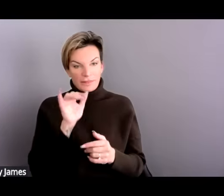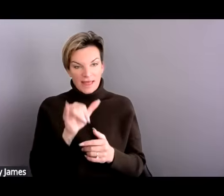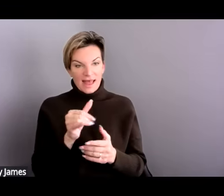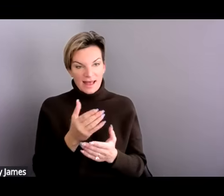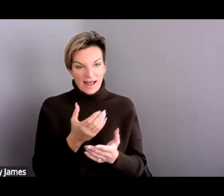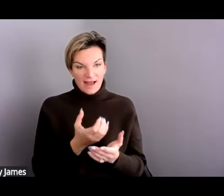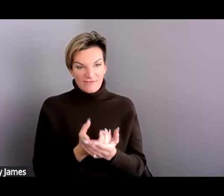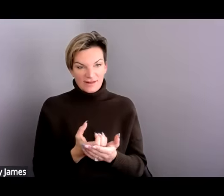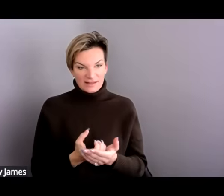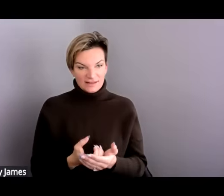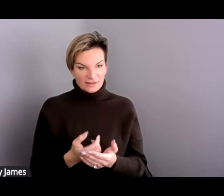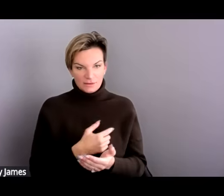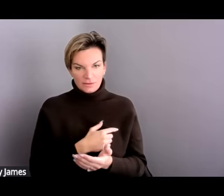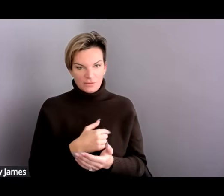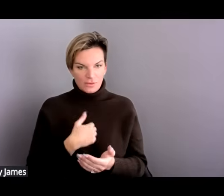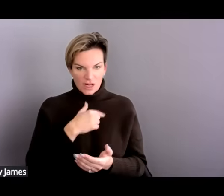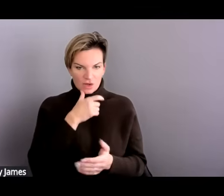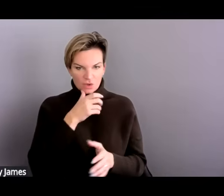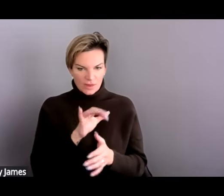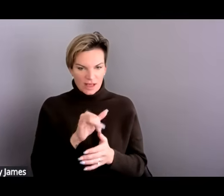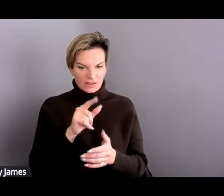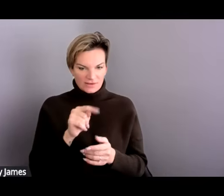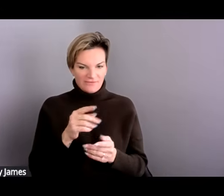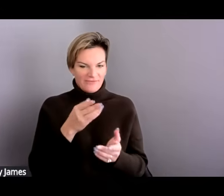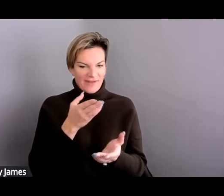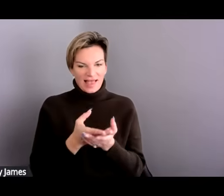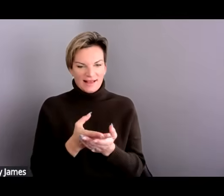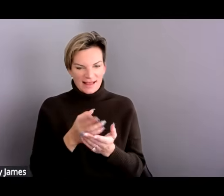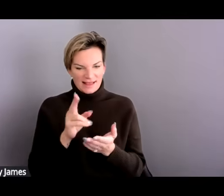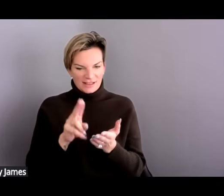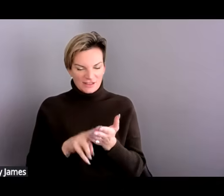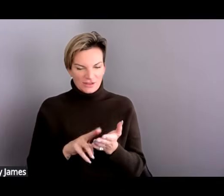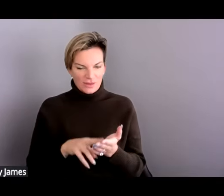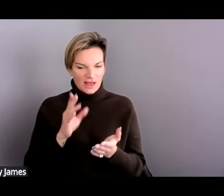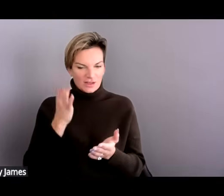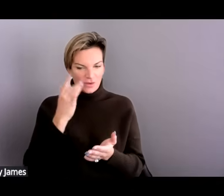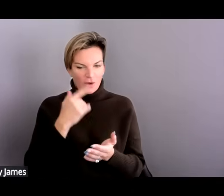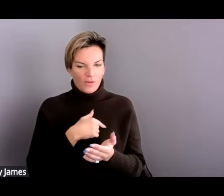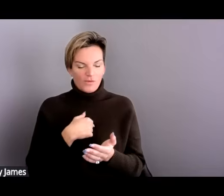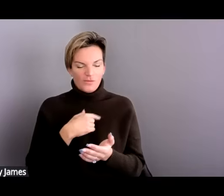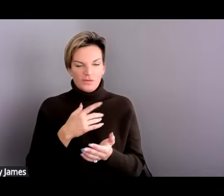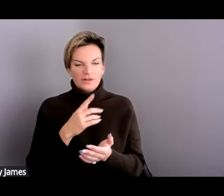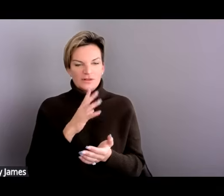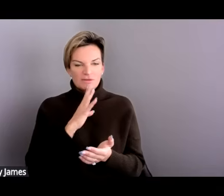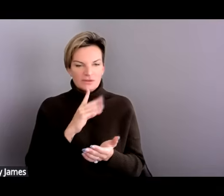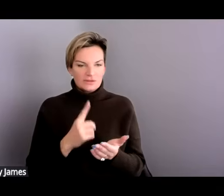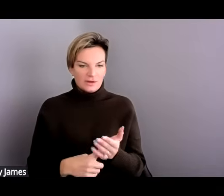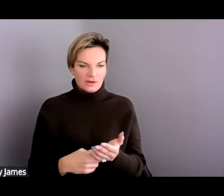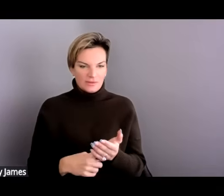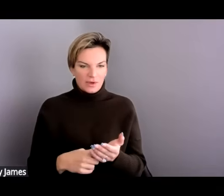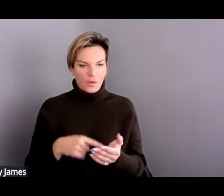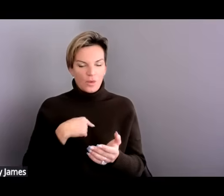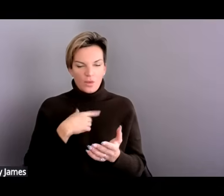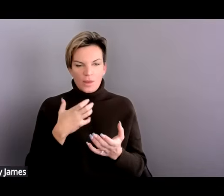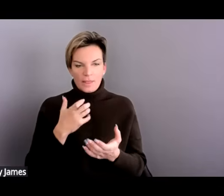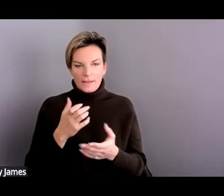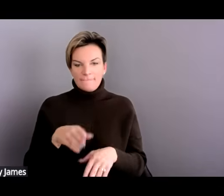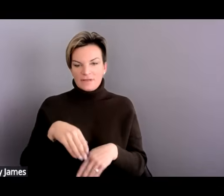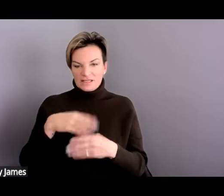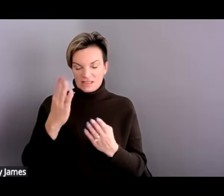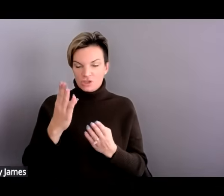to validate the signature, which is why earlier in the manual, we're talking about, we want the petition